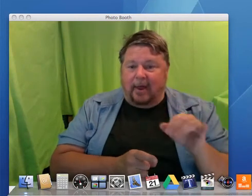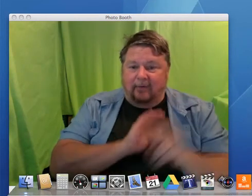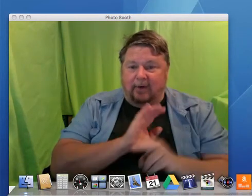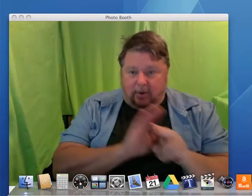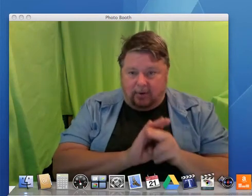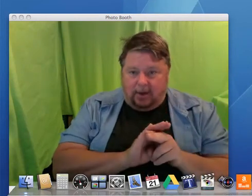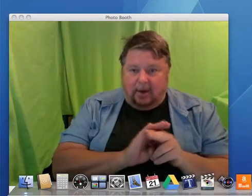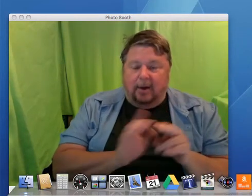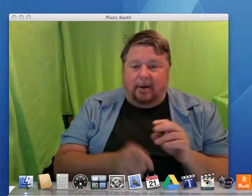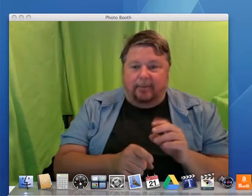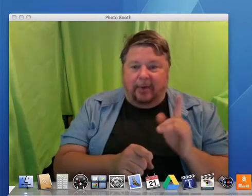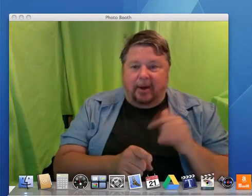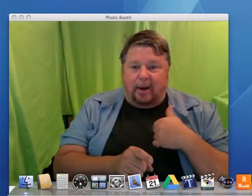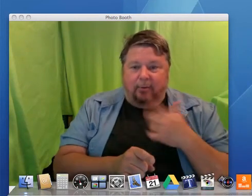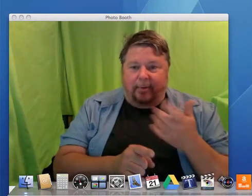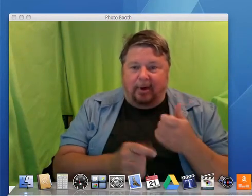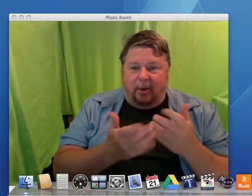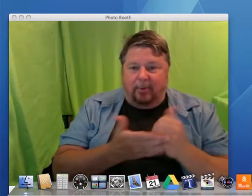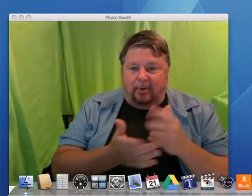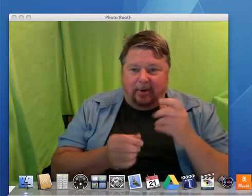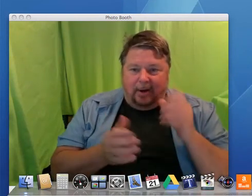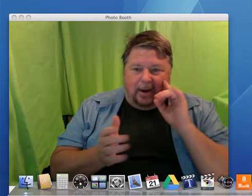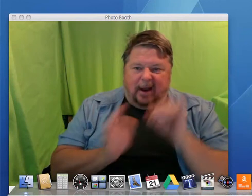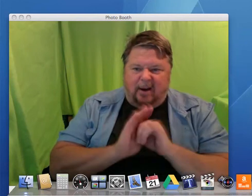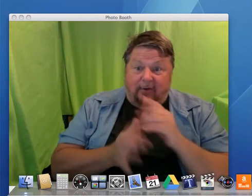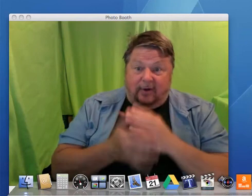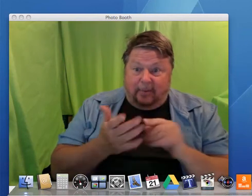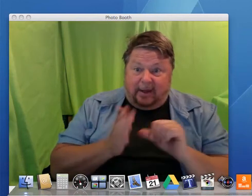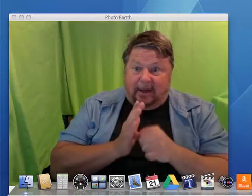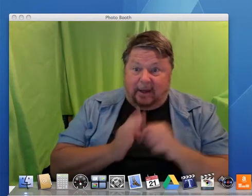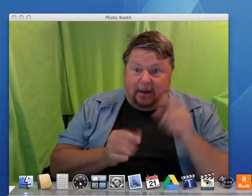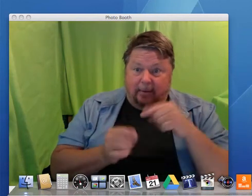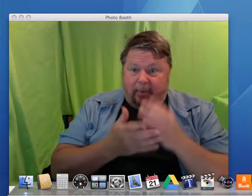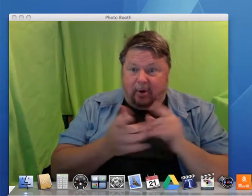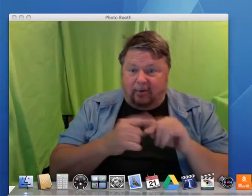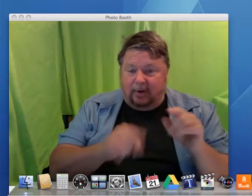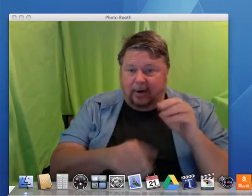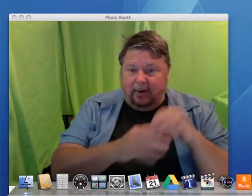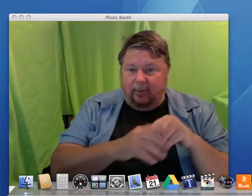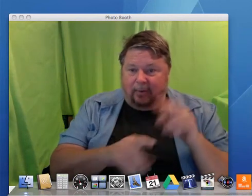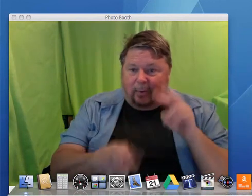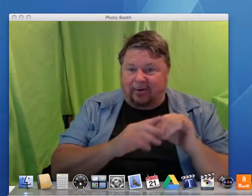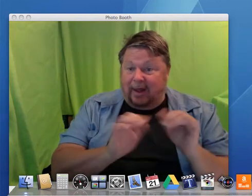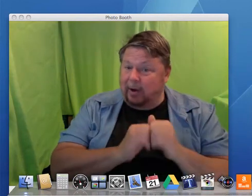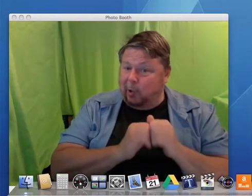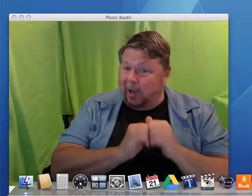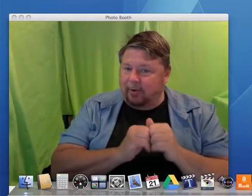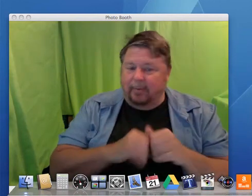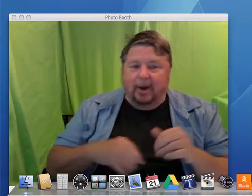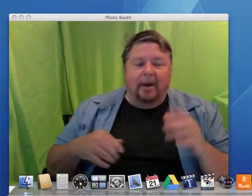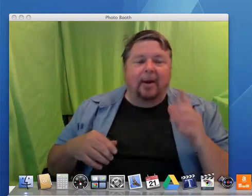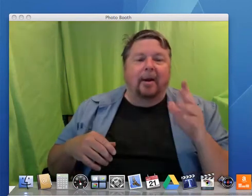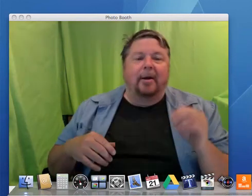that video, and I will be helping you identify some of the key parts when we watch that